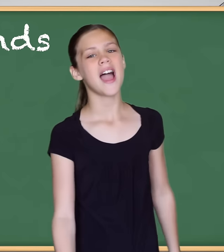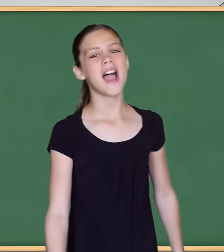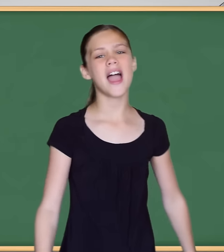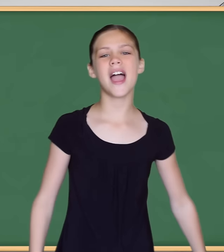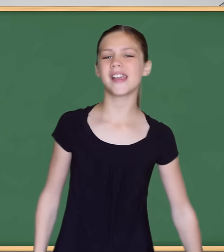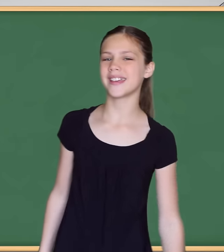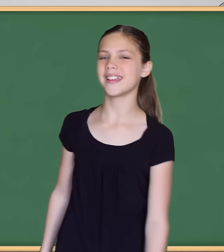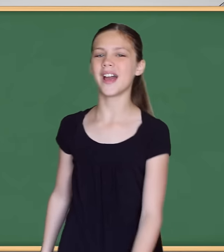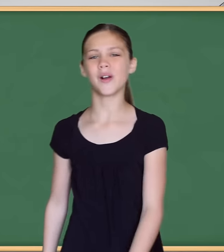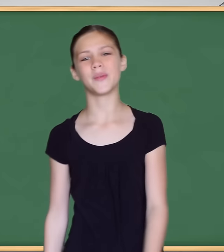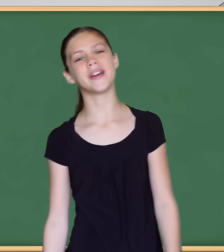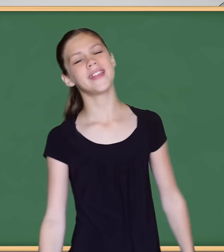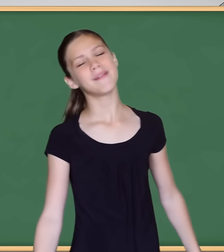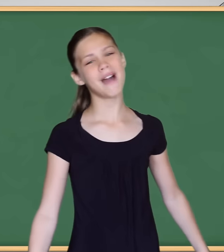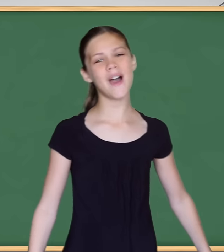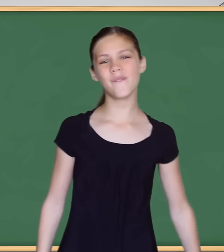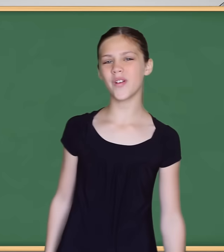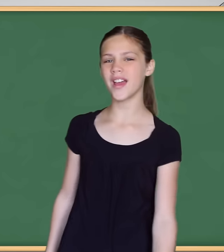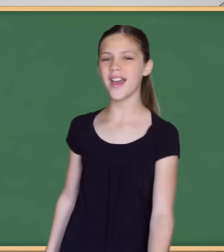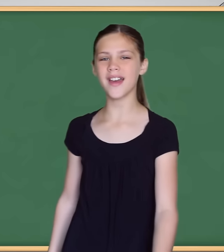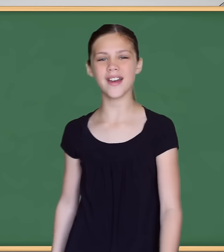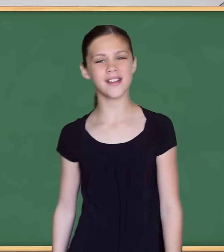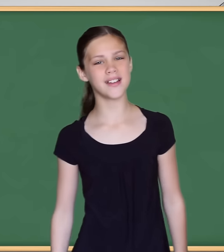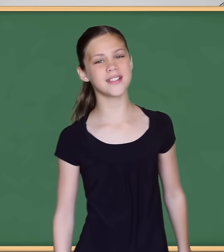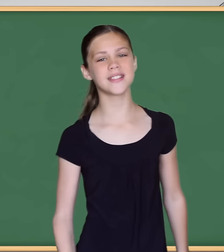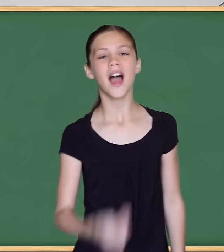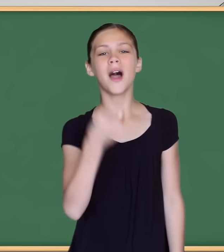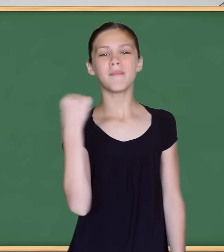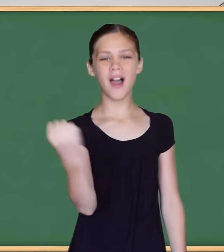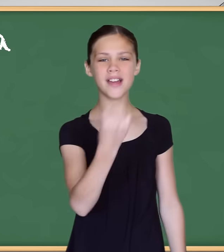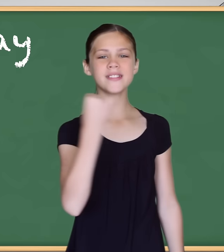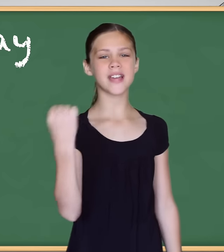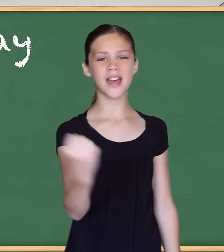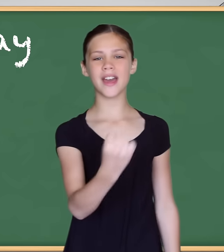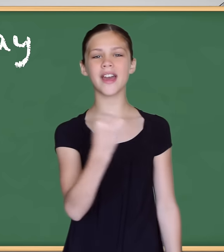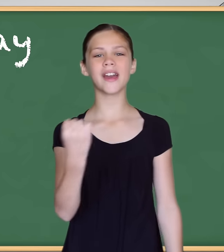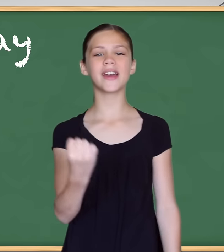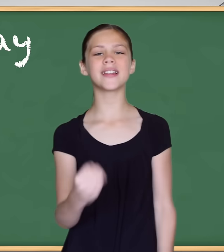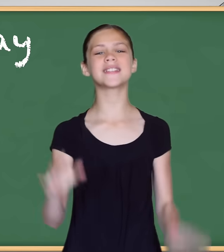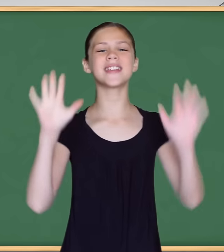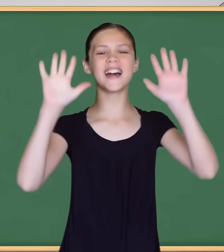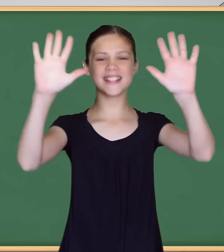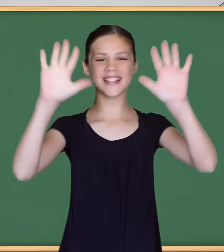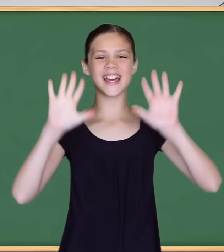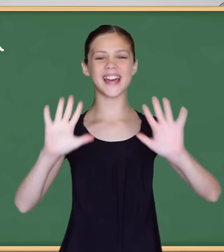hanging out with my friends. Monday to Sunday,